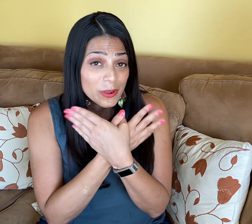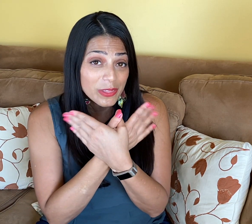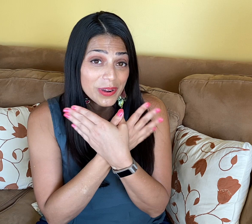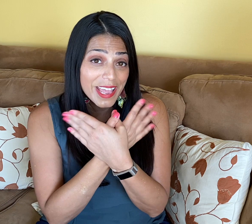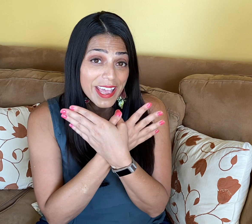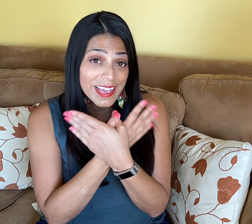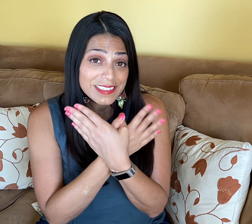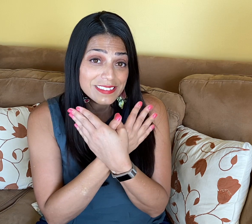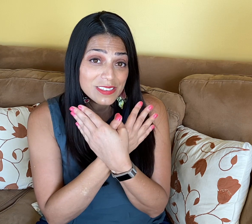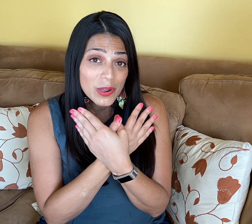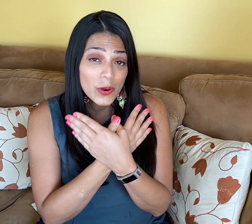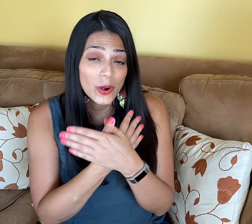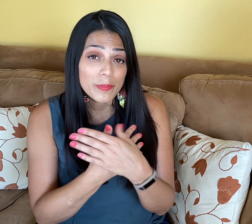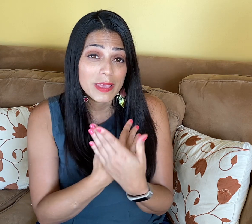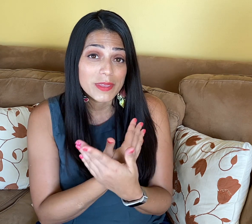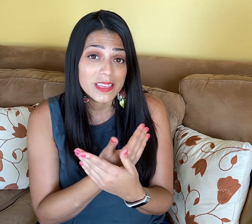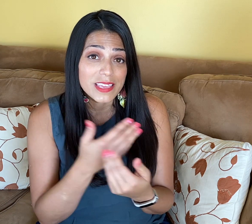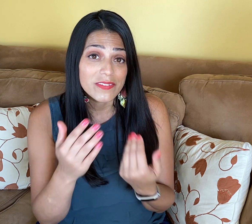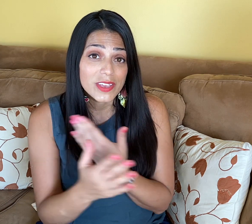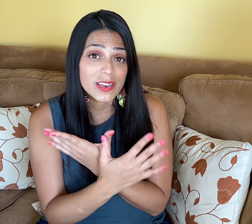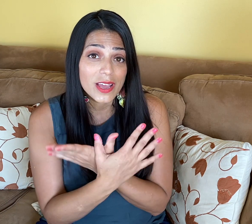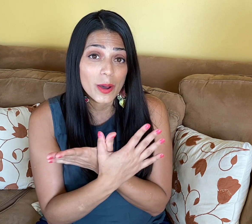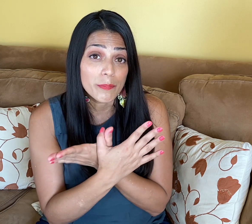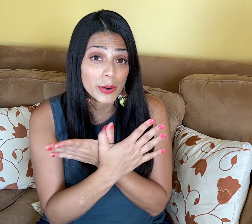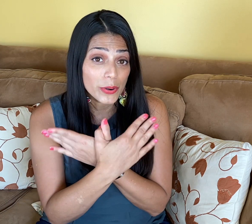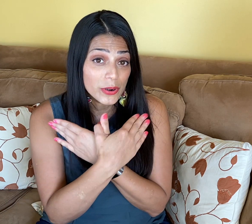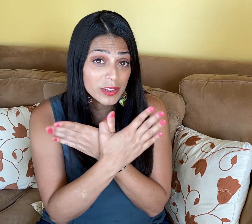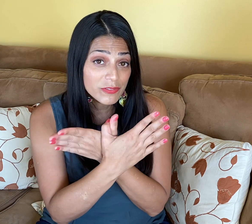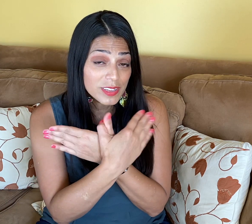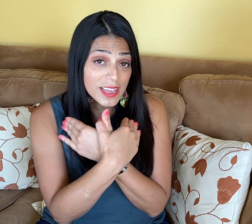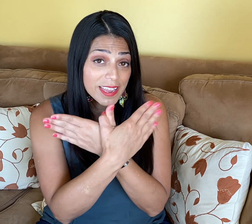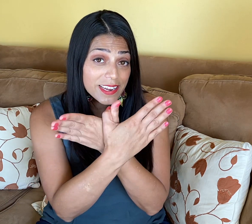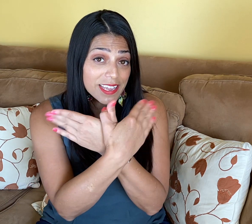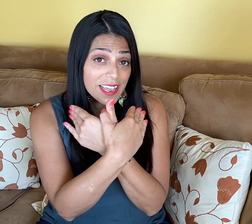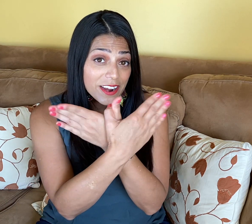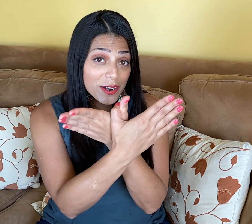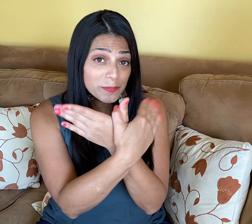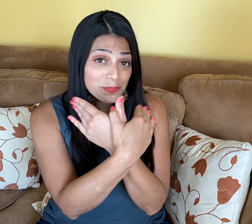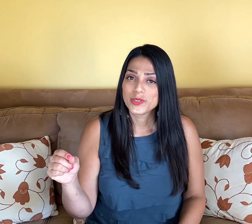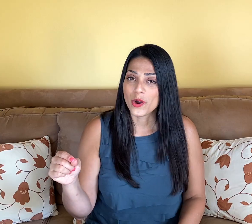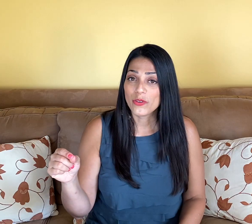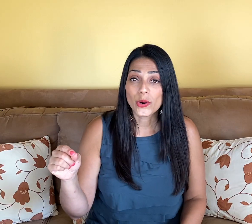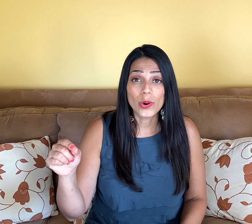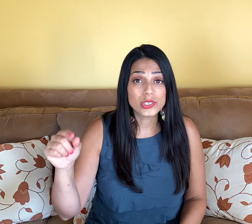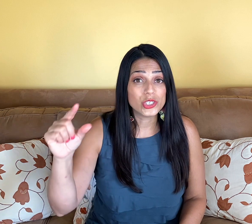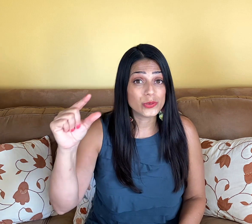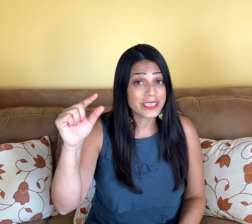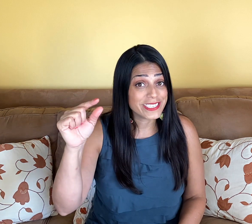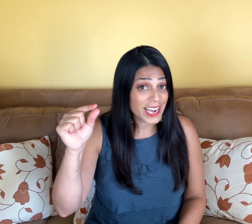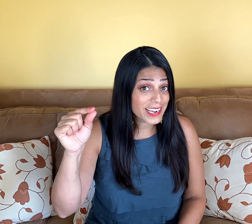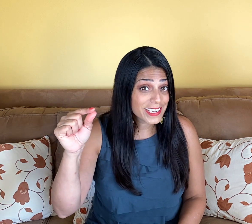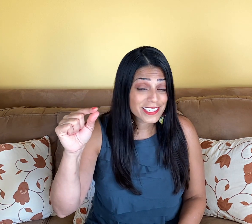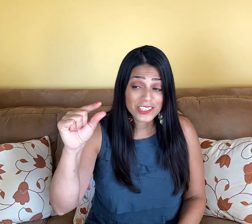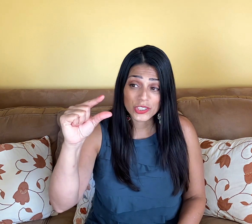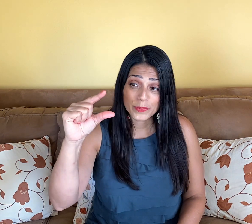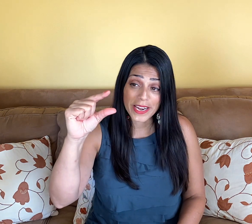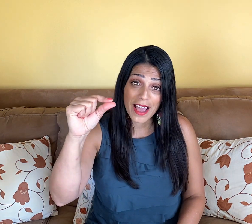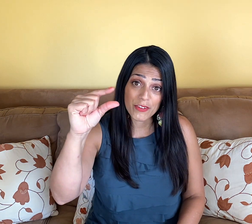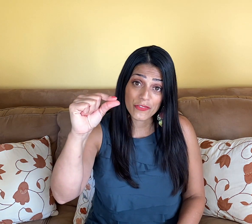your hands, or maybe even a bird flying in the air. So if you're going to do a duck, you might have your